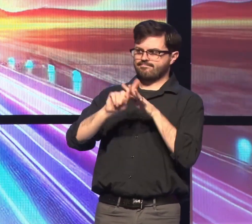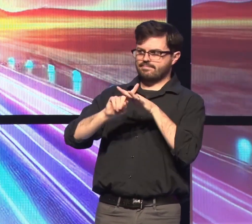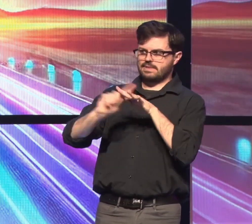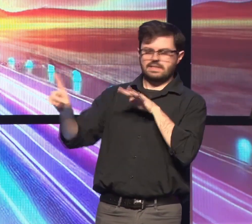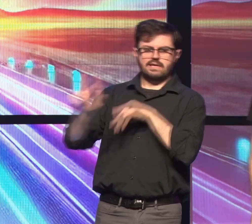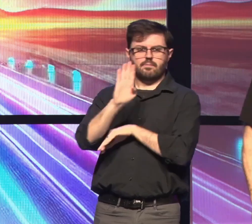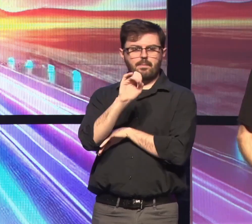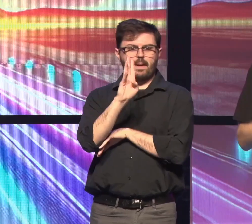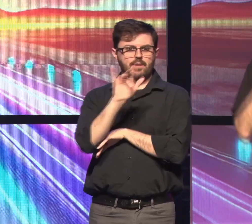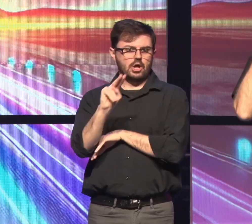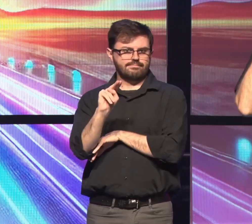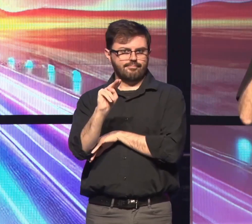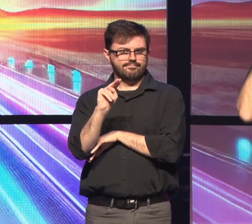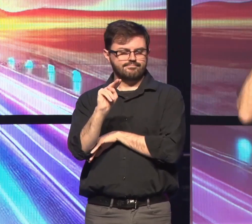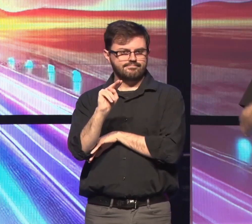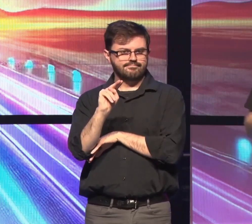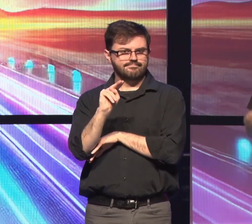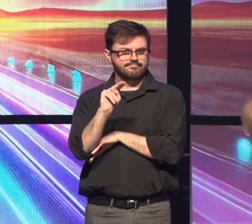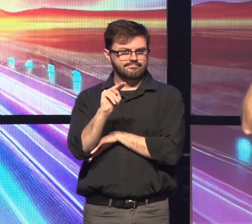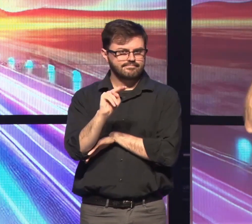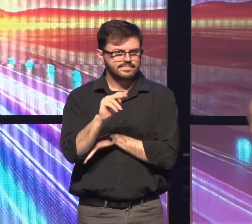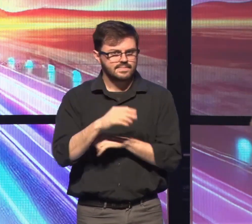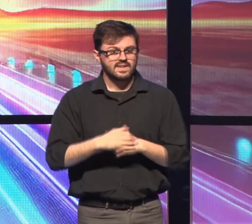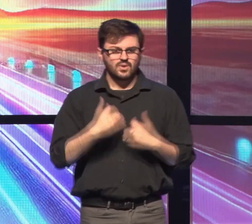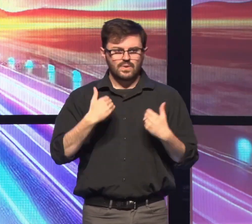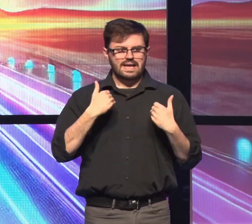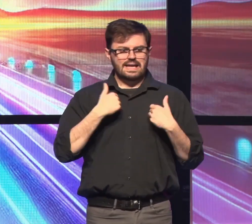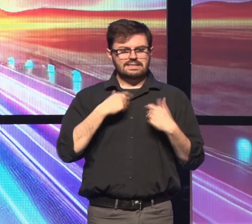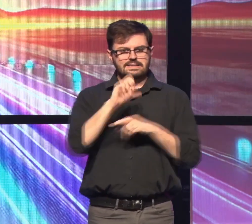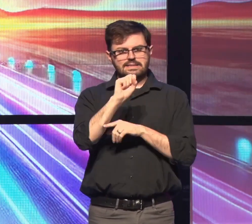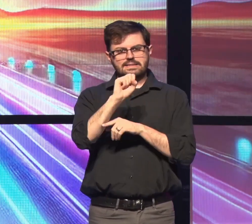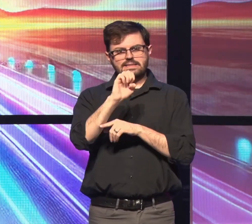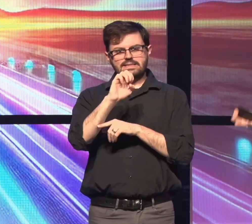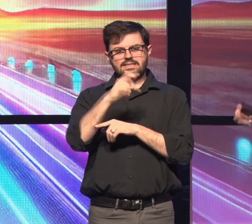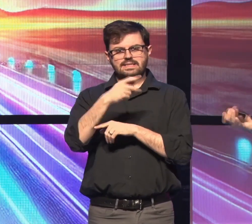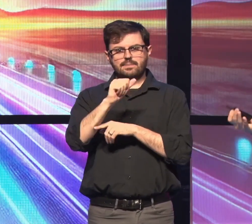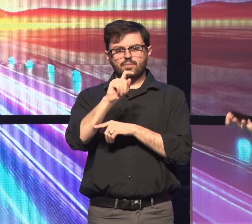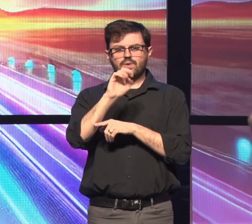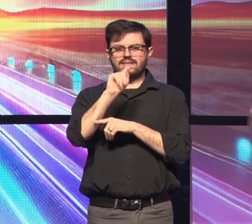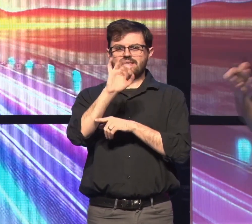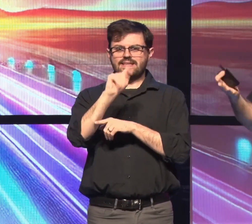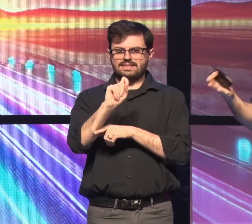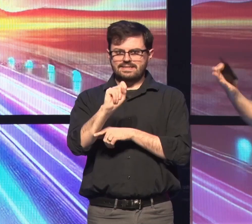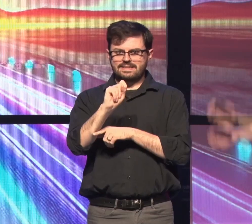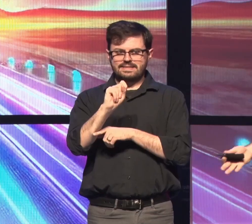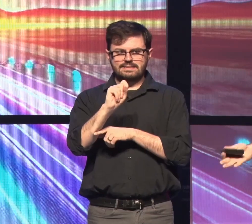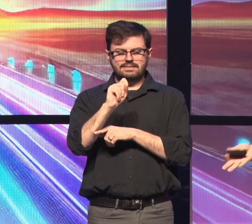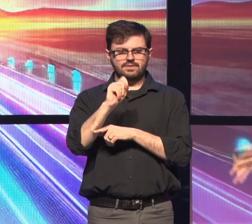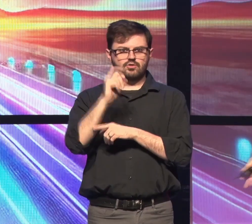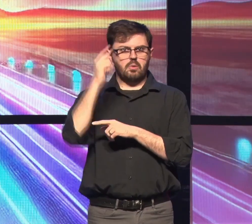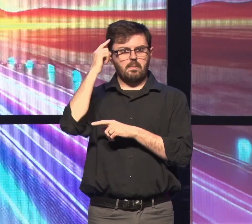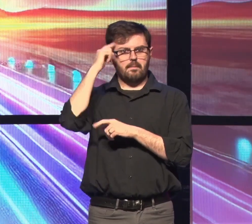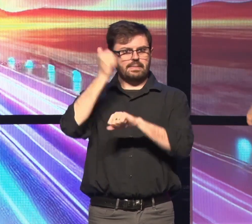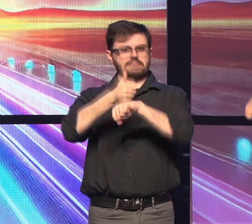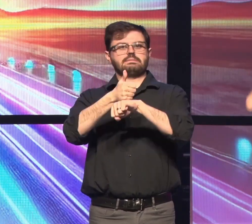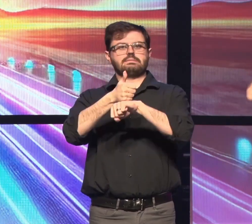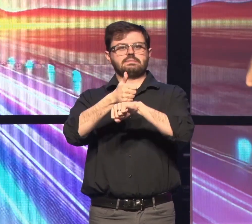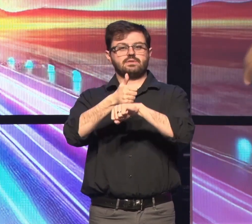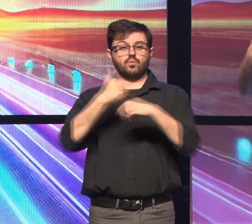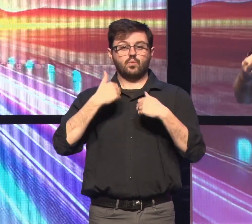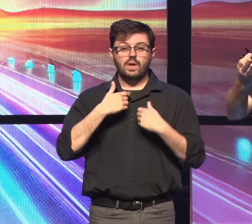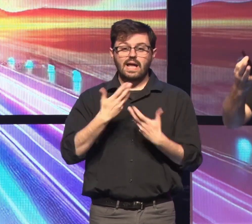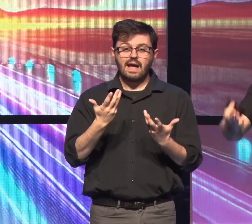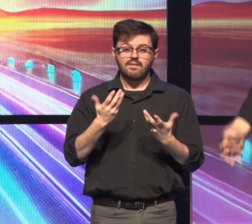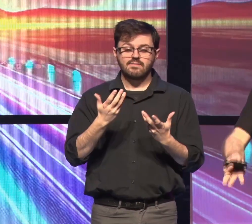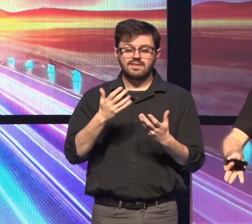John uses. So he has this real separatist mentality. Now, we have modern examples of this within the Christian movement, okay? Now, as I give you